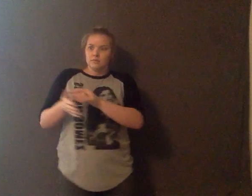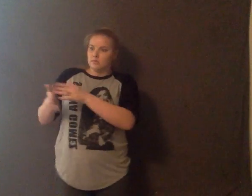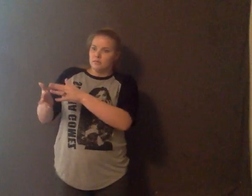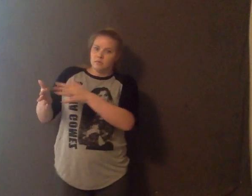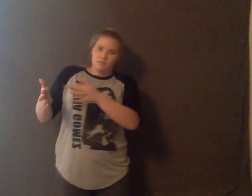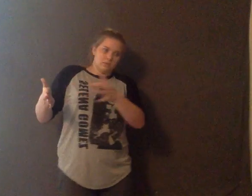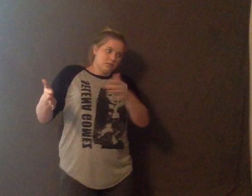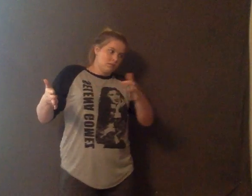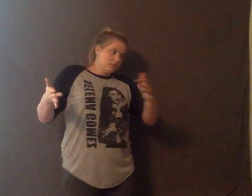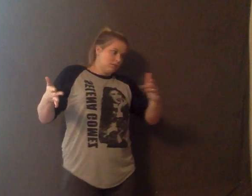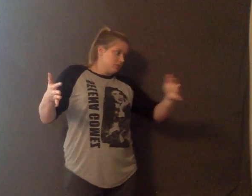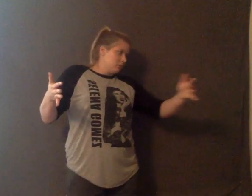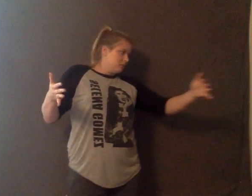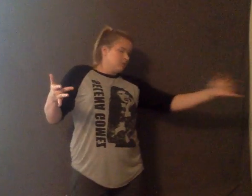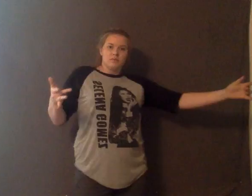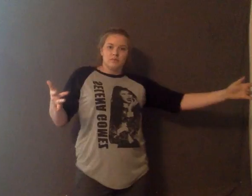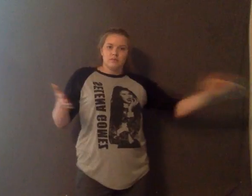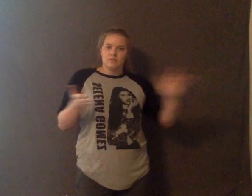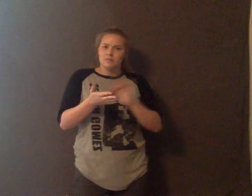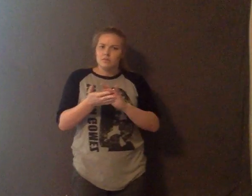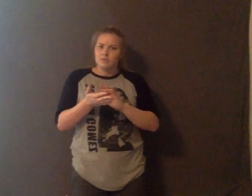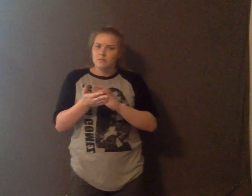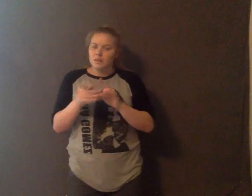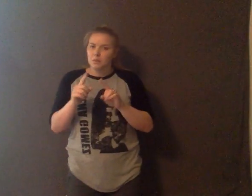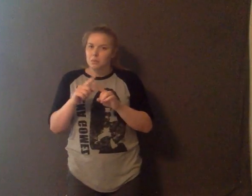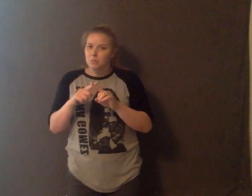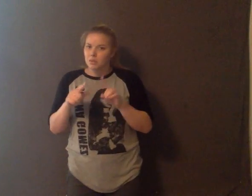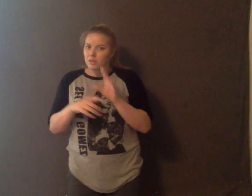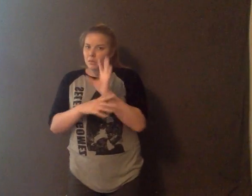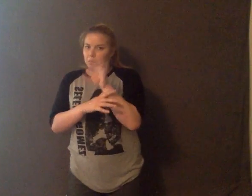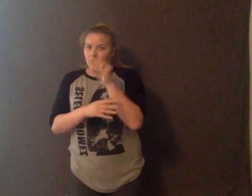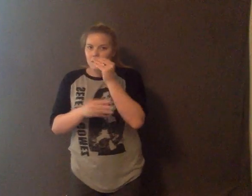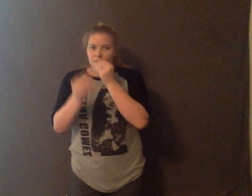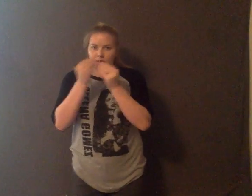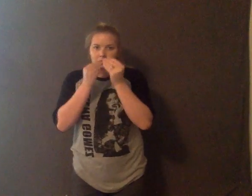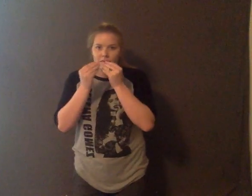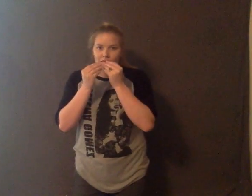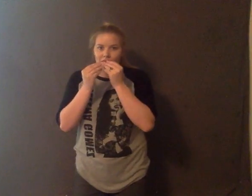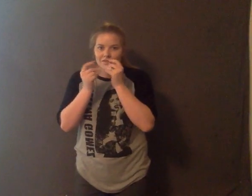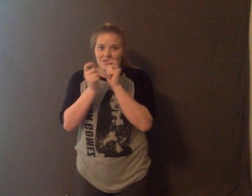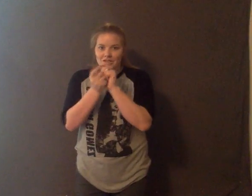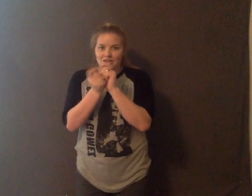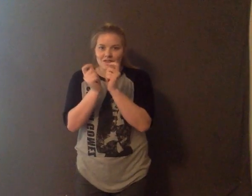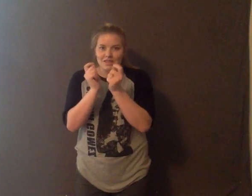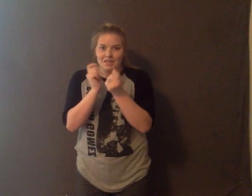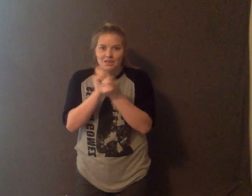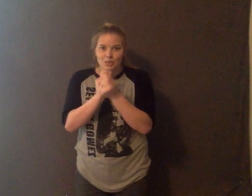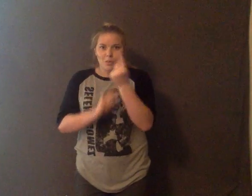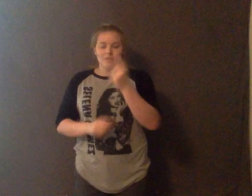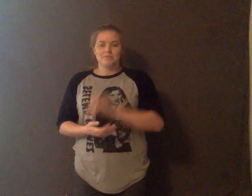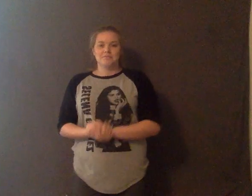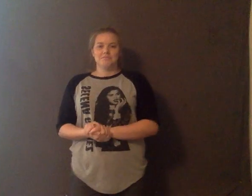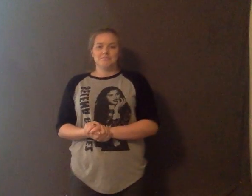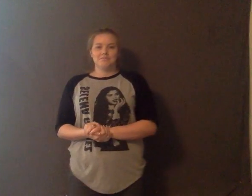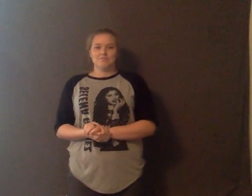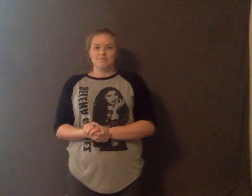of drugs you take for diabetes. But with diet, a plant-based diet affects all these diseases, one diet to kind of rule them all. The